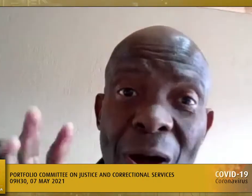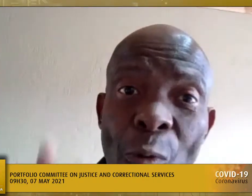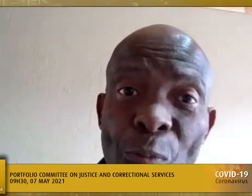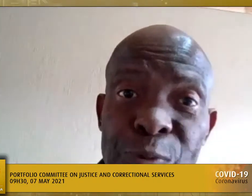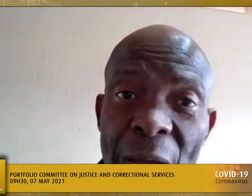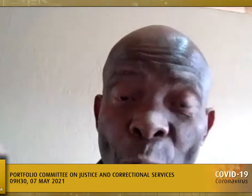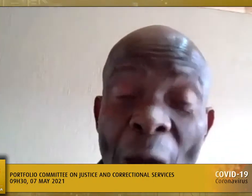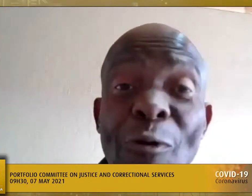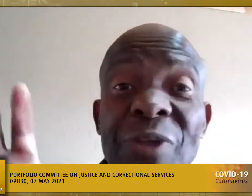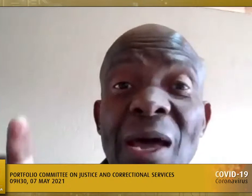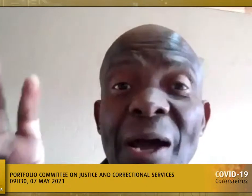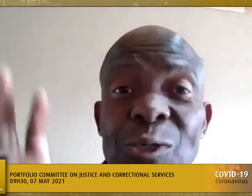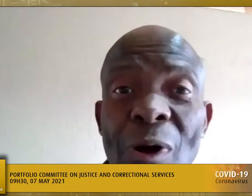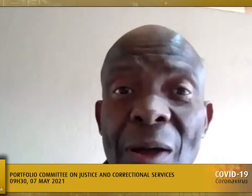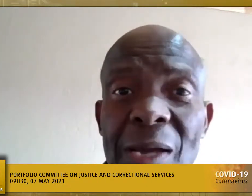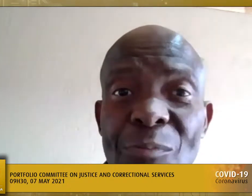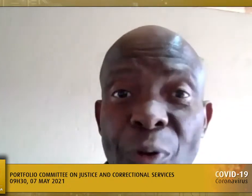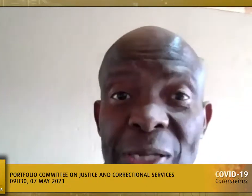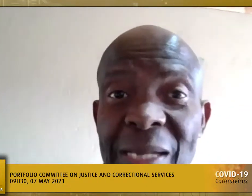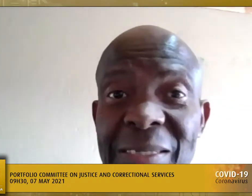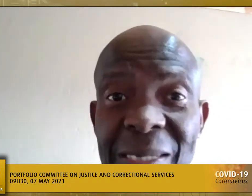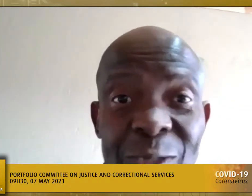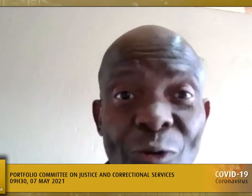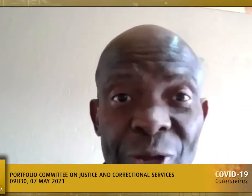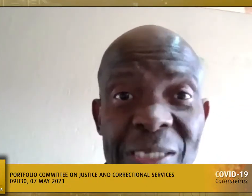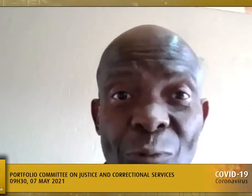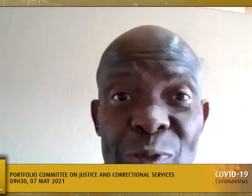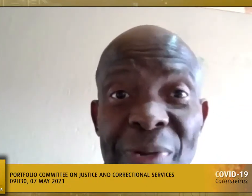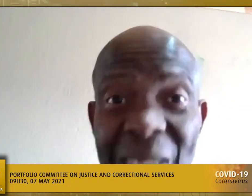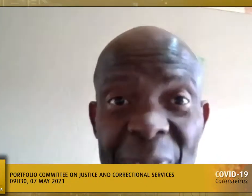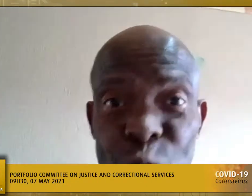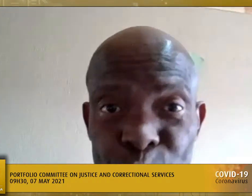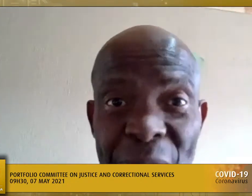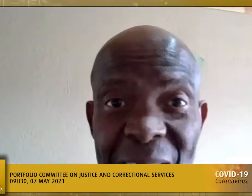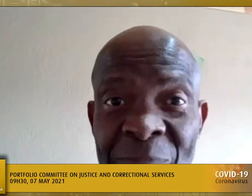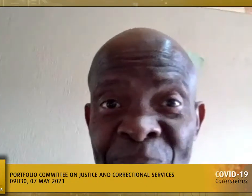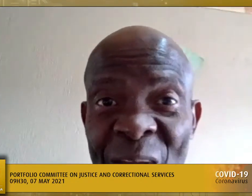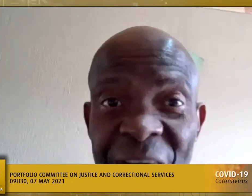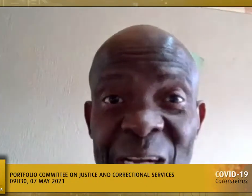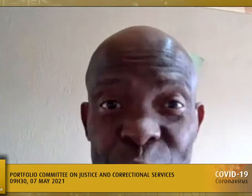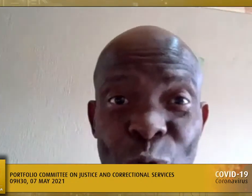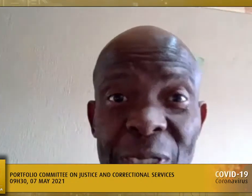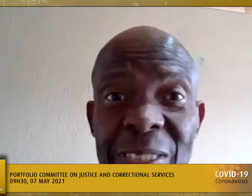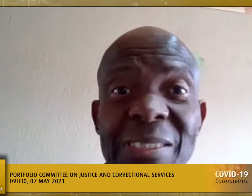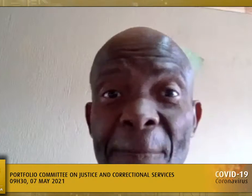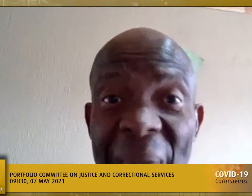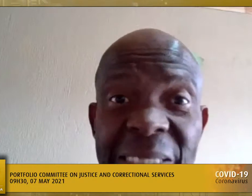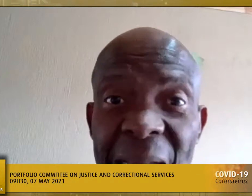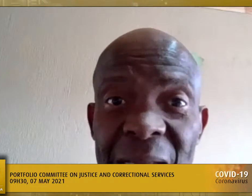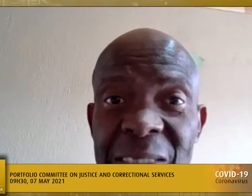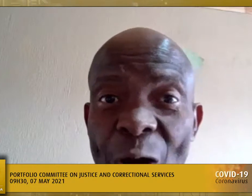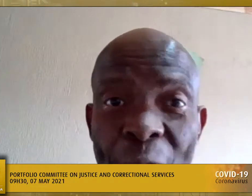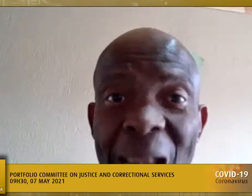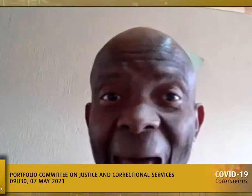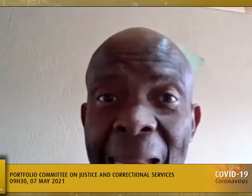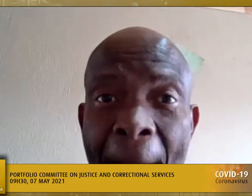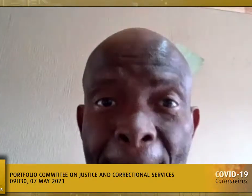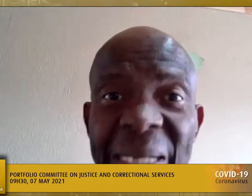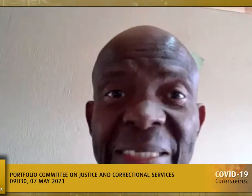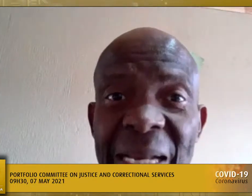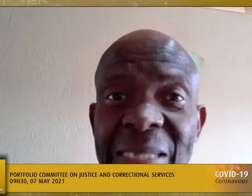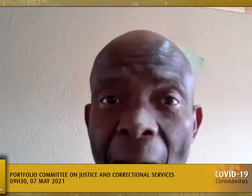that one of the important innovation we should be coming to space very soon is the maintenance is